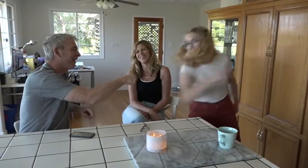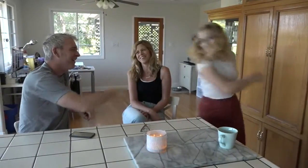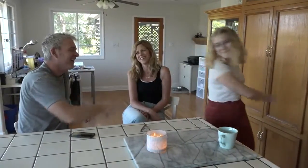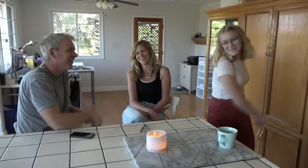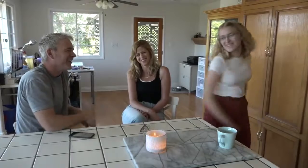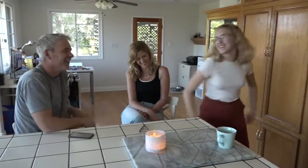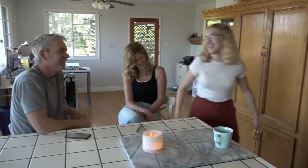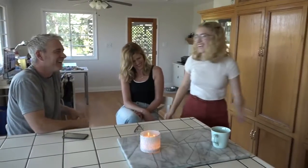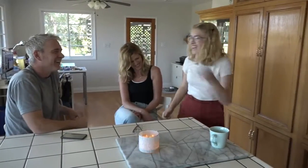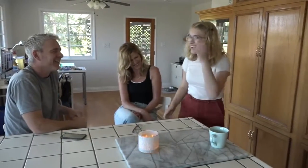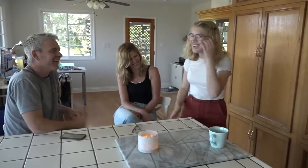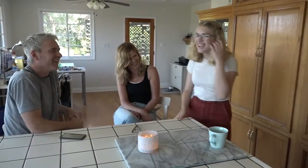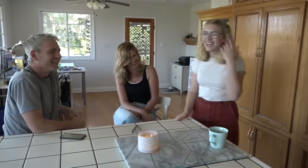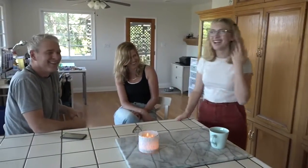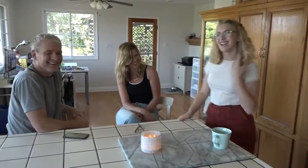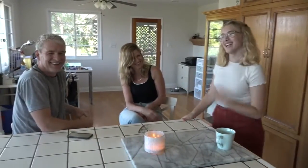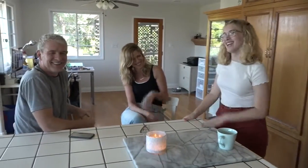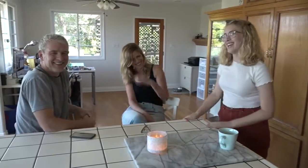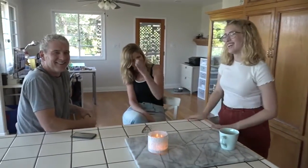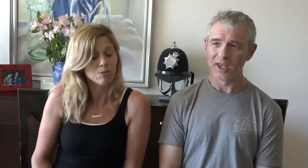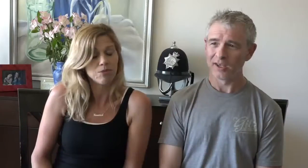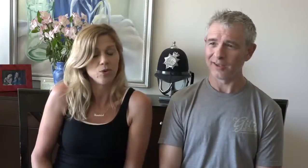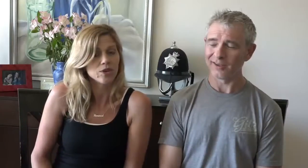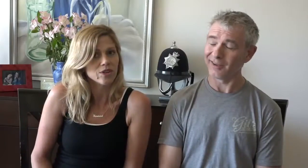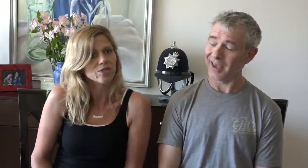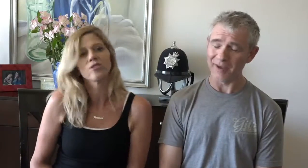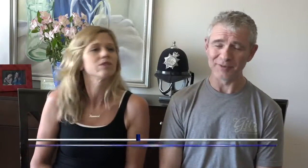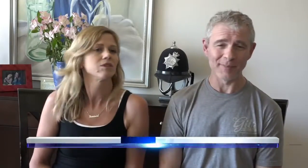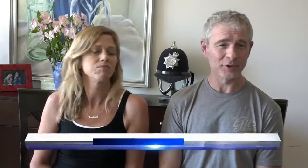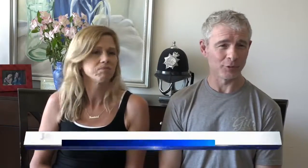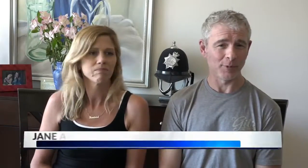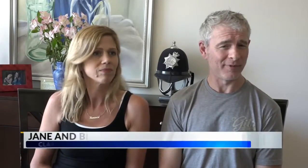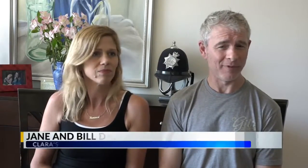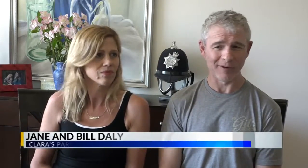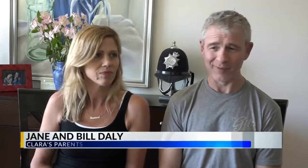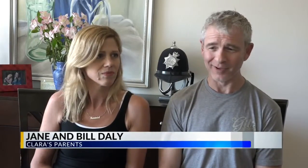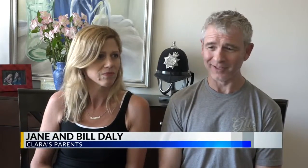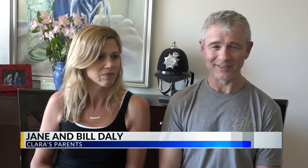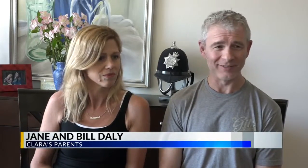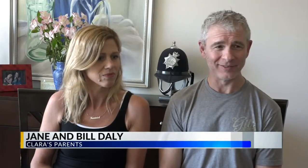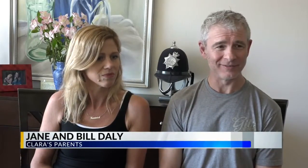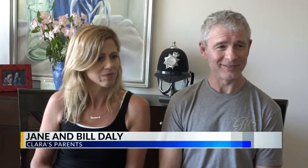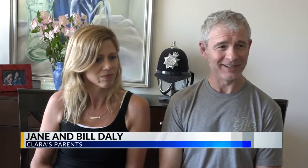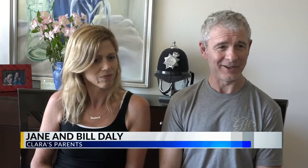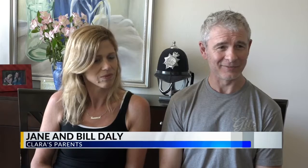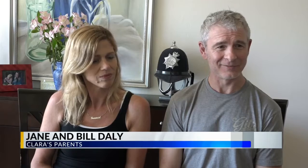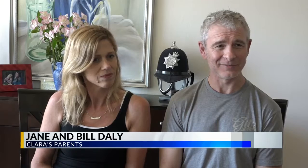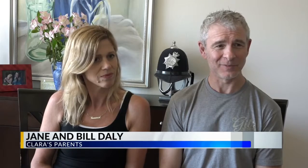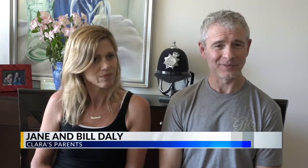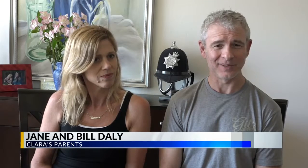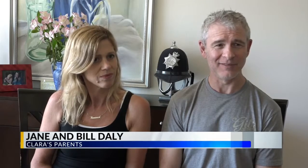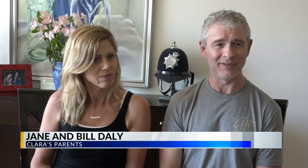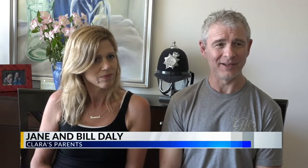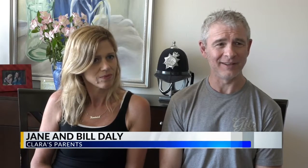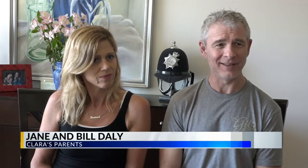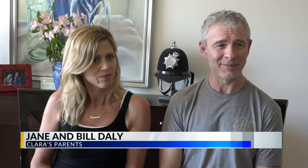say they could not be prouder of their daughter. Even before this. Yeah, it was immeasurable before, but it's even, you know. What's infinity times